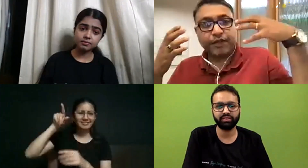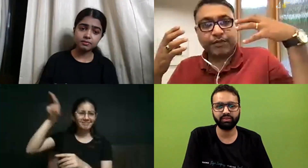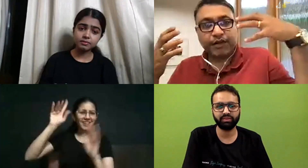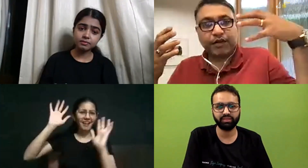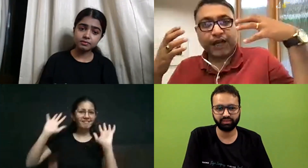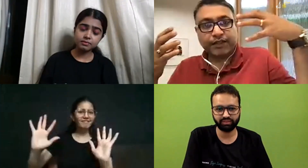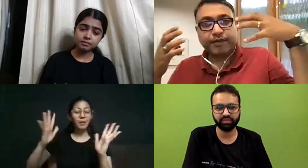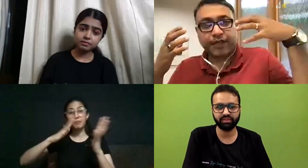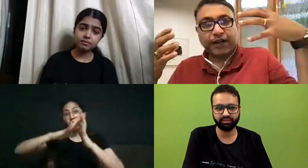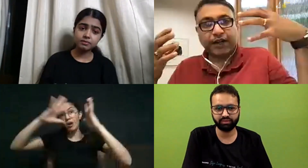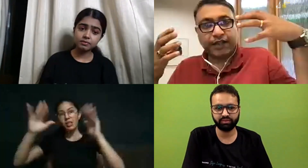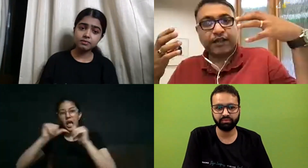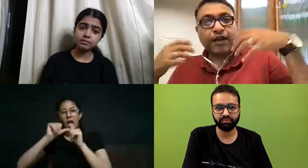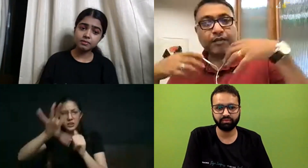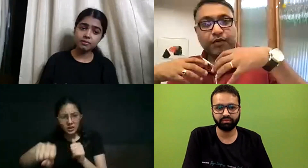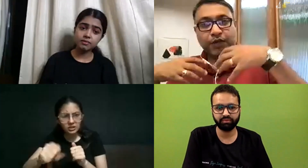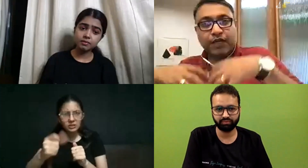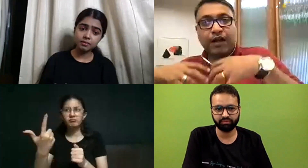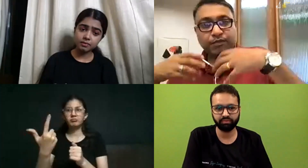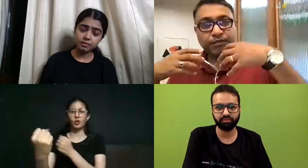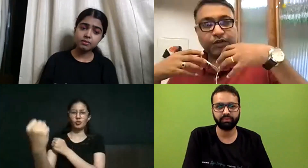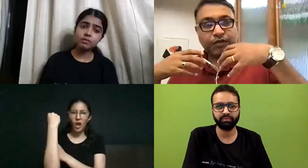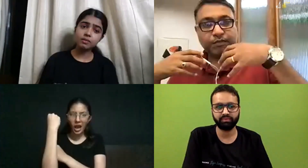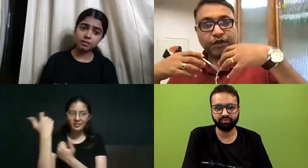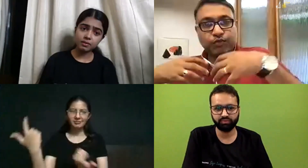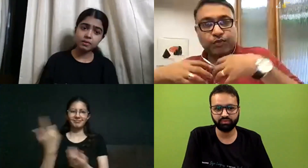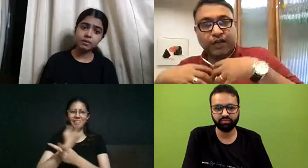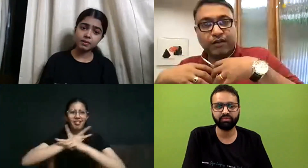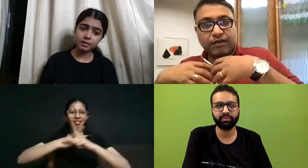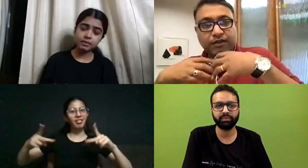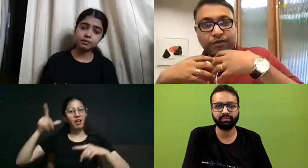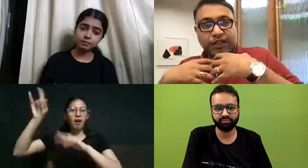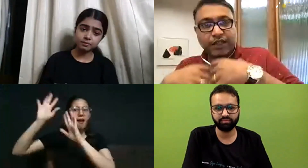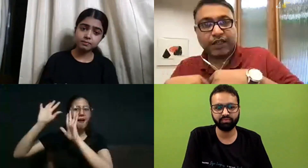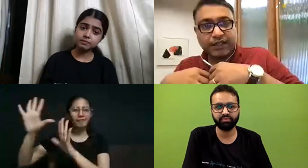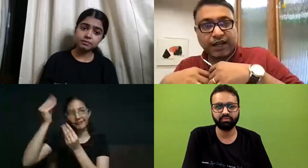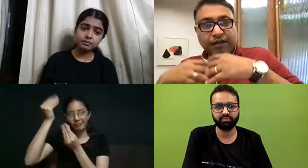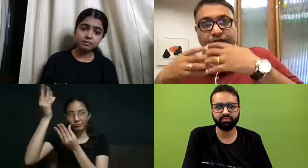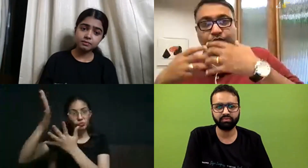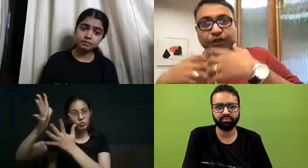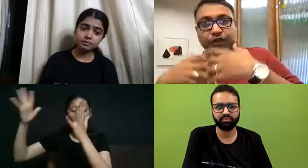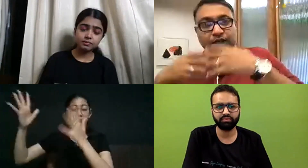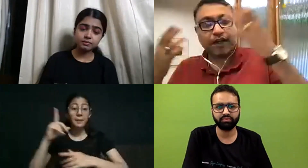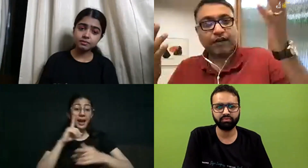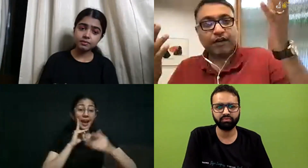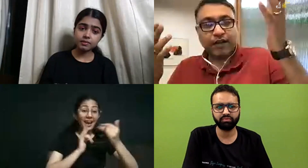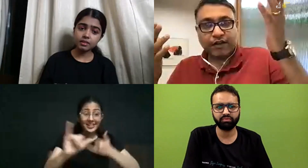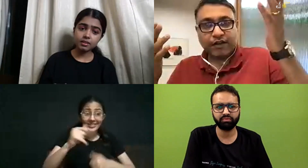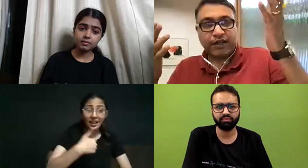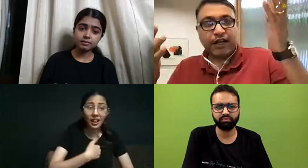information available around accessibility and rights, but we got, because we are in Indian Sign Language, we don't